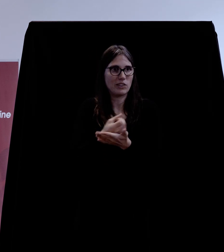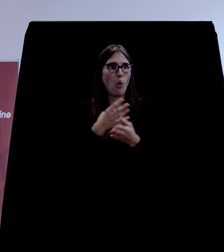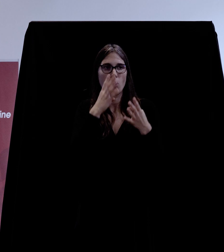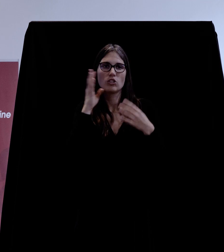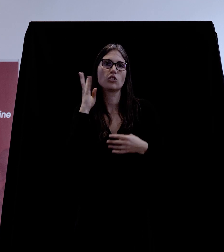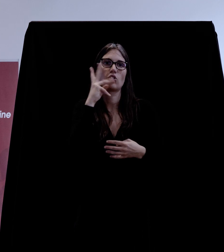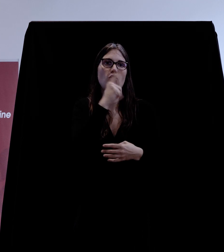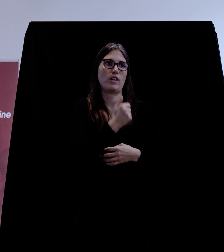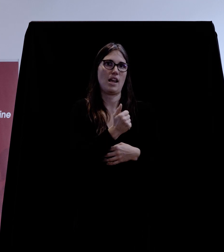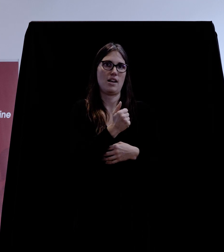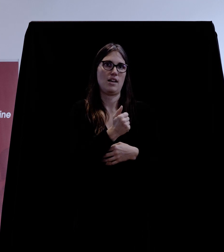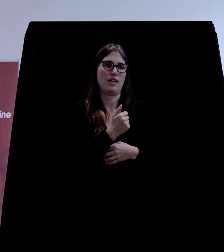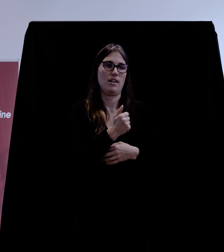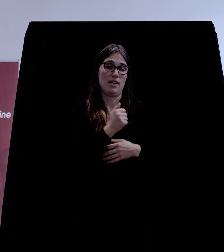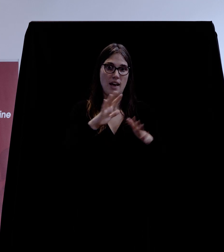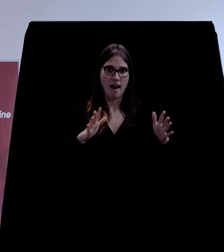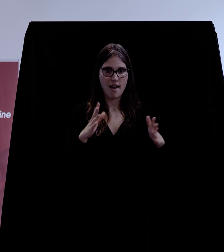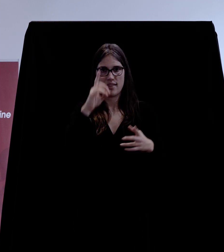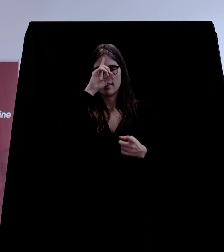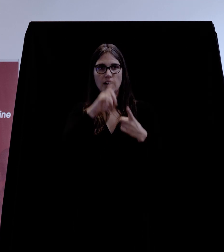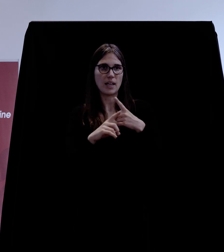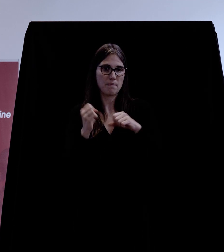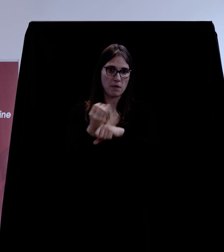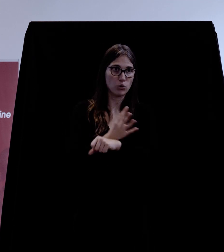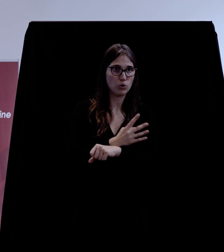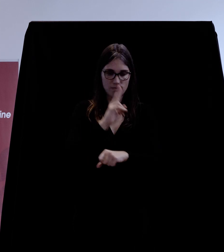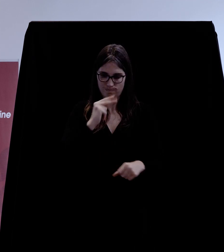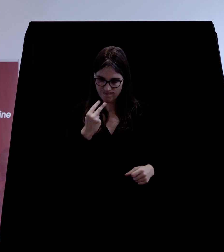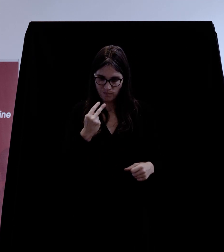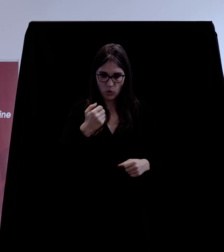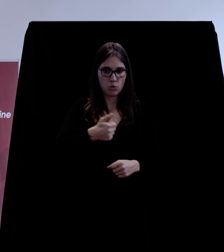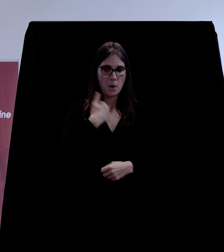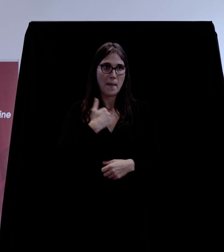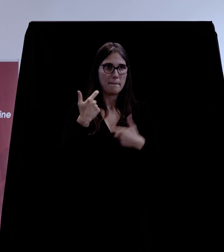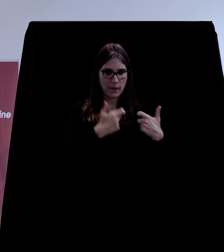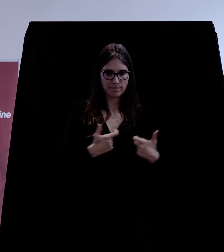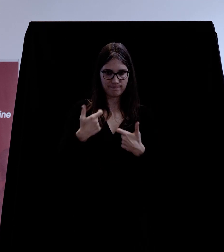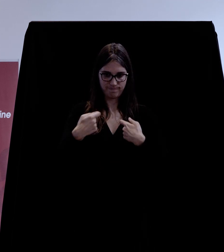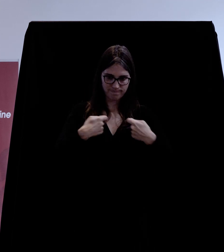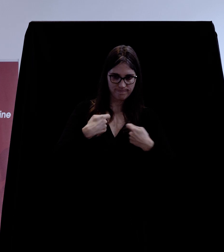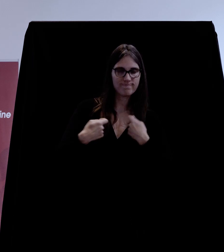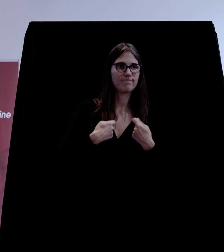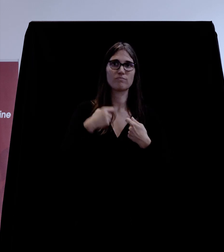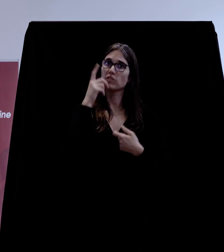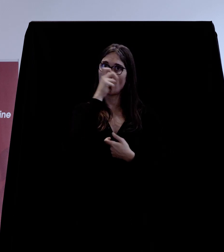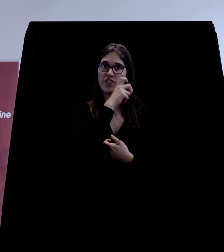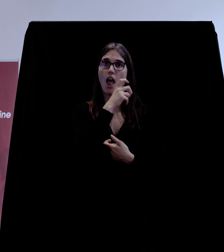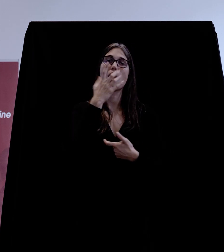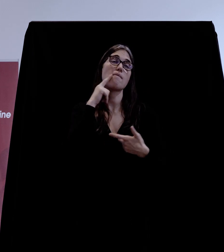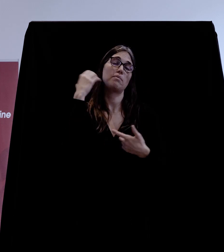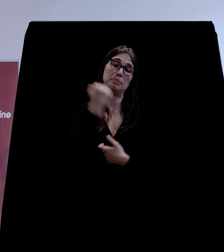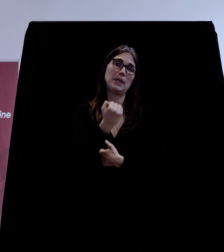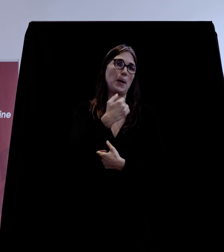control. So stress again is a major idea there, but also the